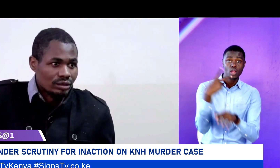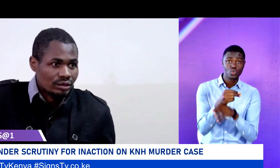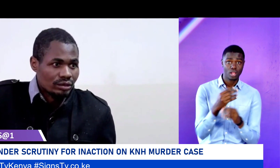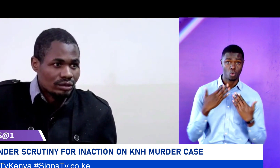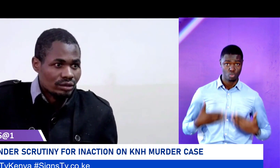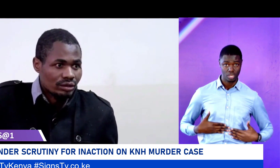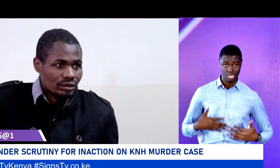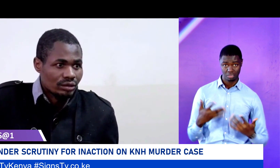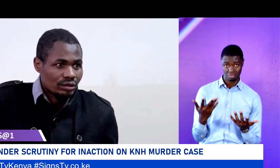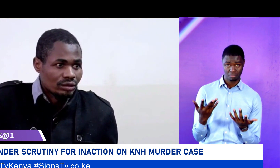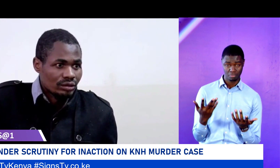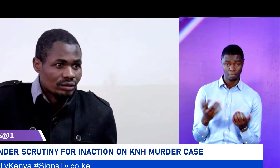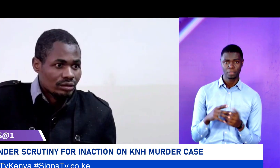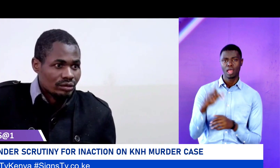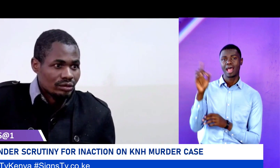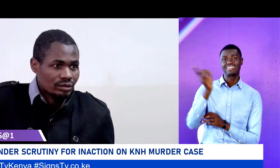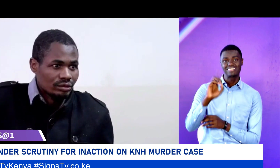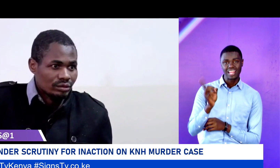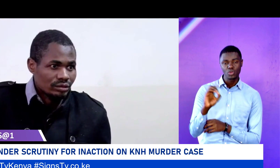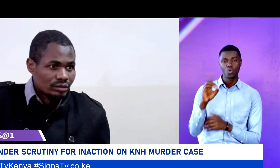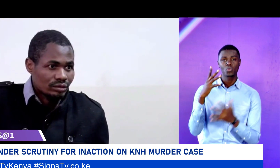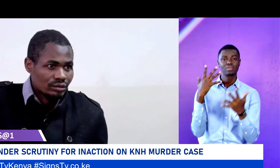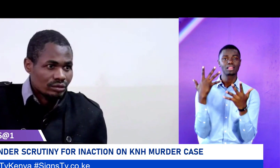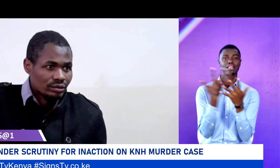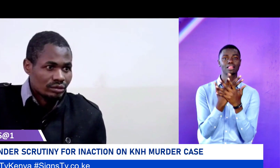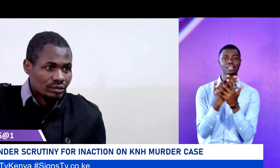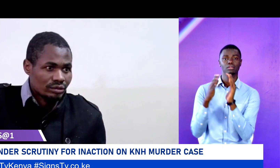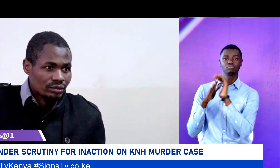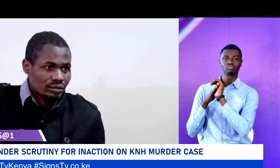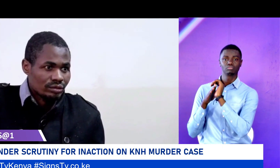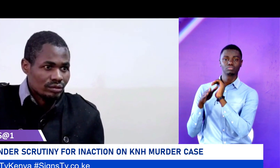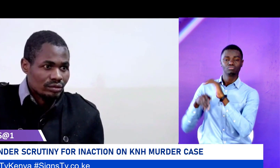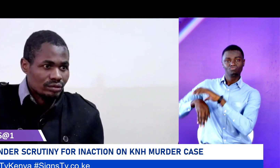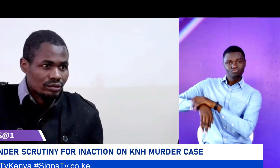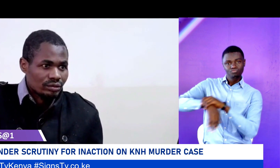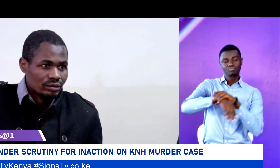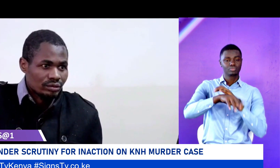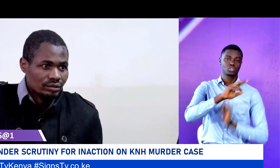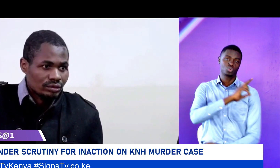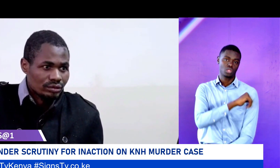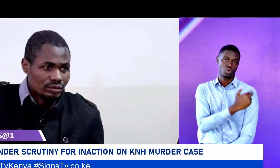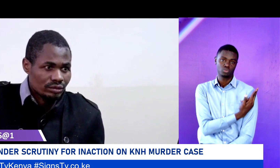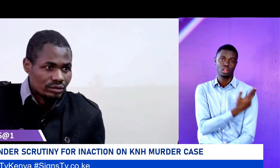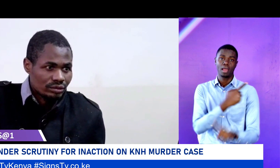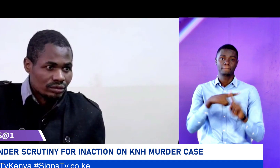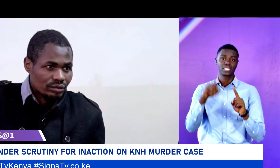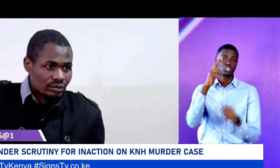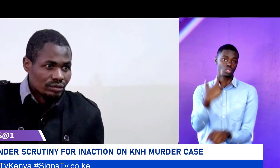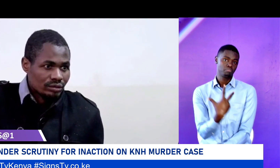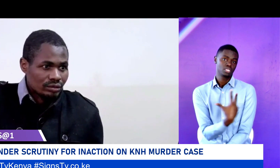So Nairobi remand escort to the clinician, but he will be injected. Do not allow